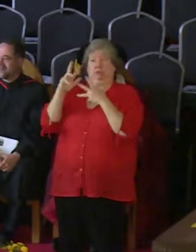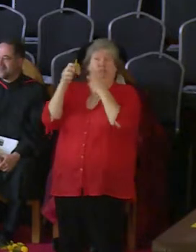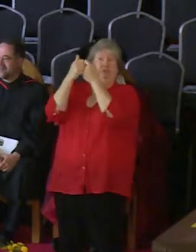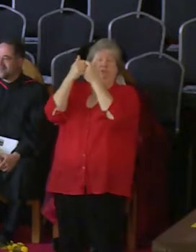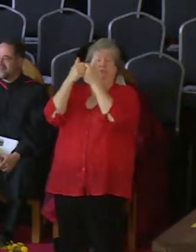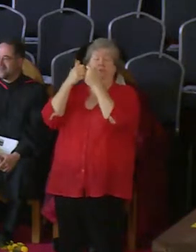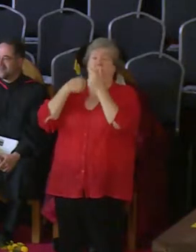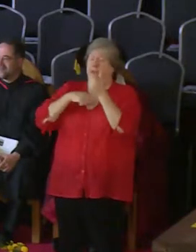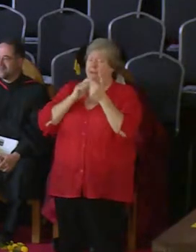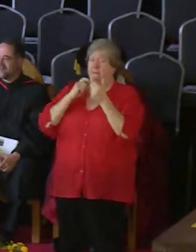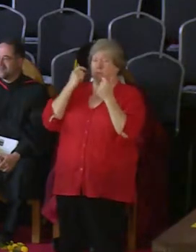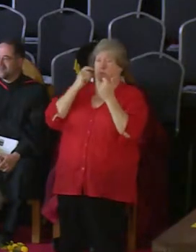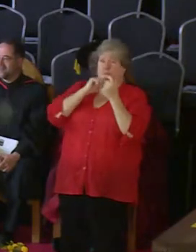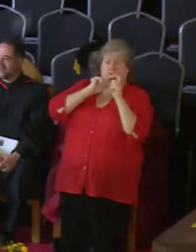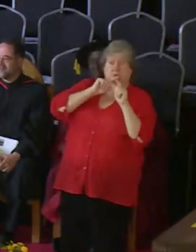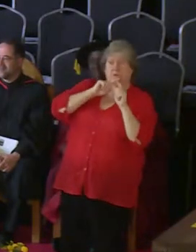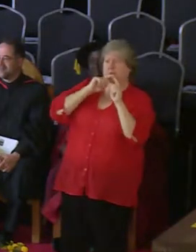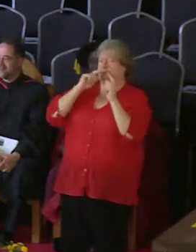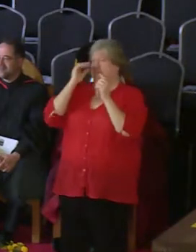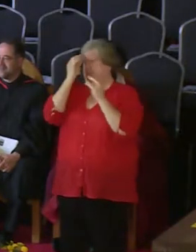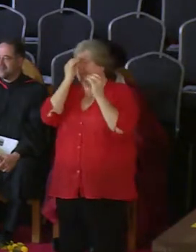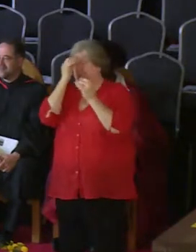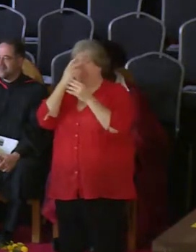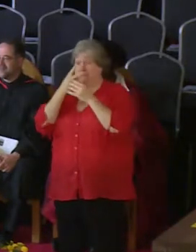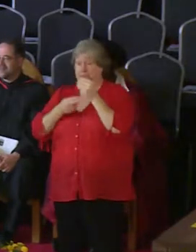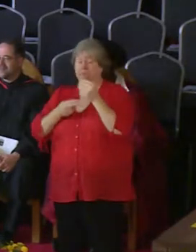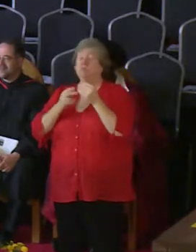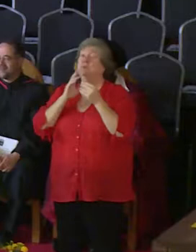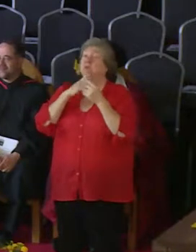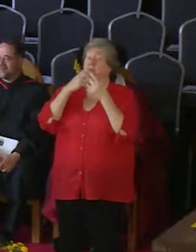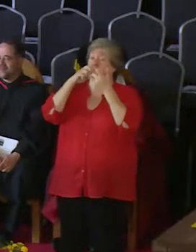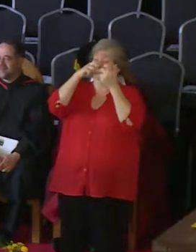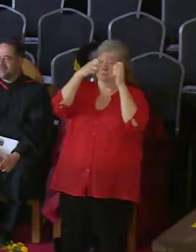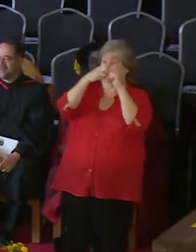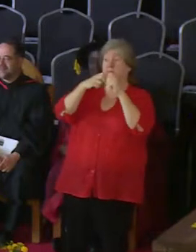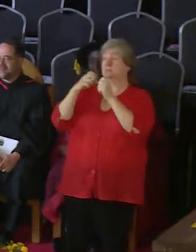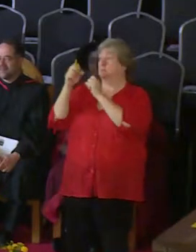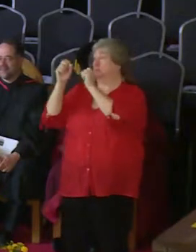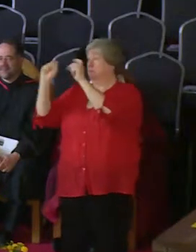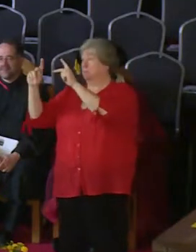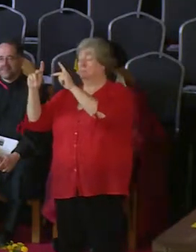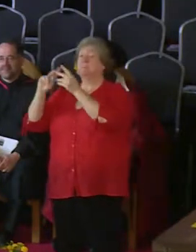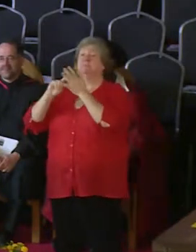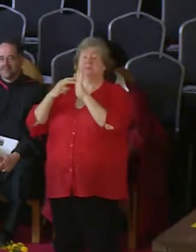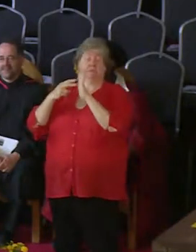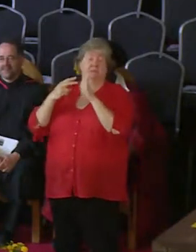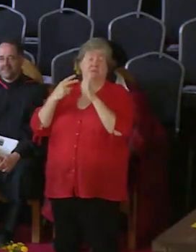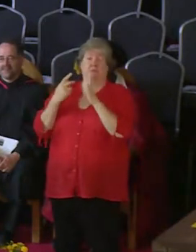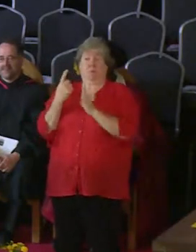Now, big problems and big opportunities need lots of minds